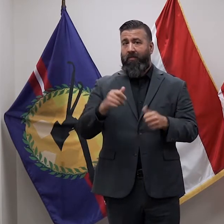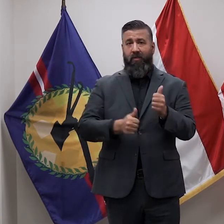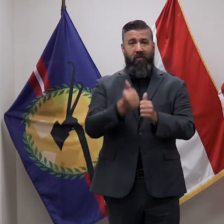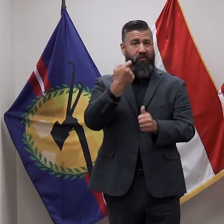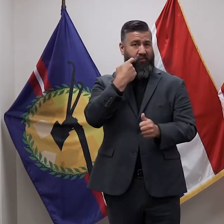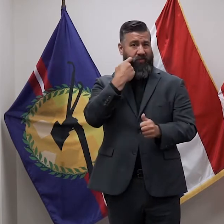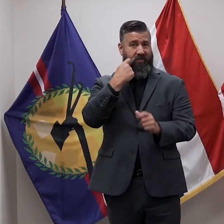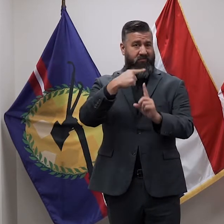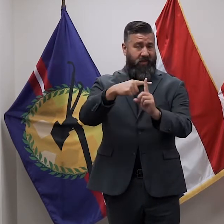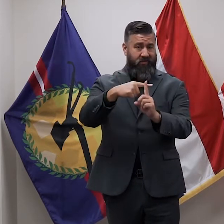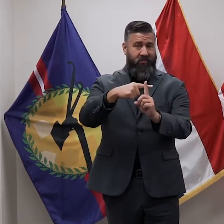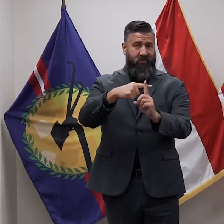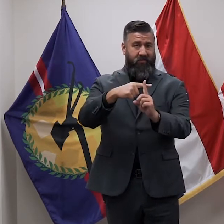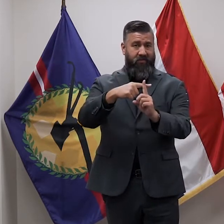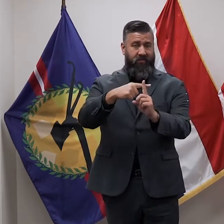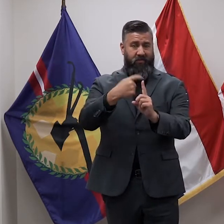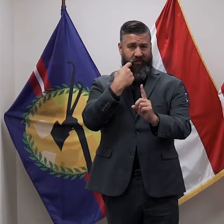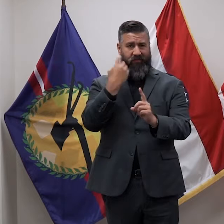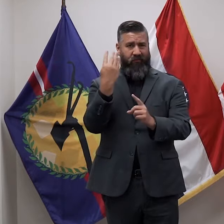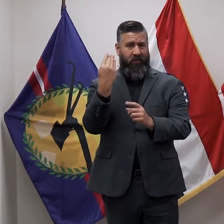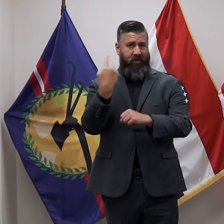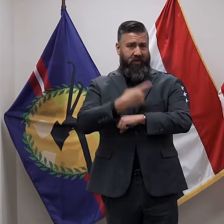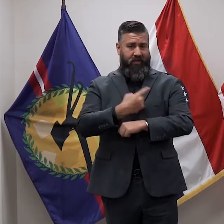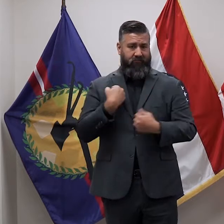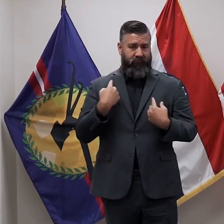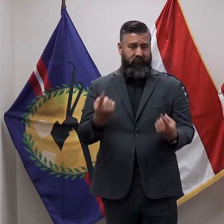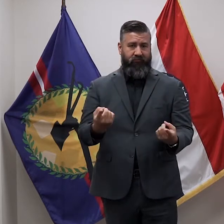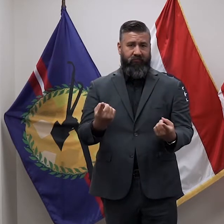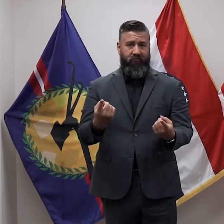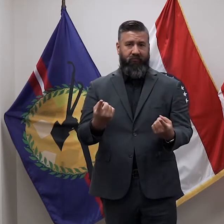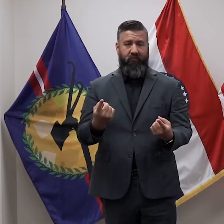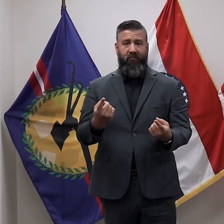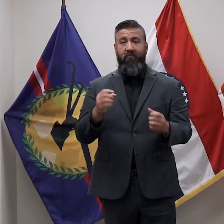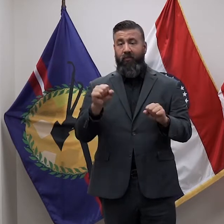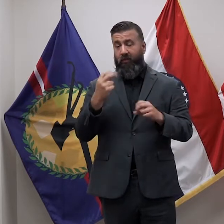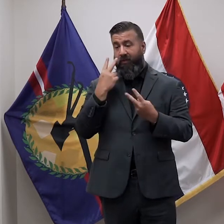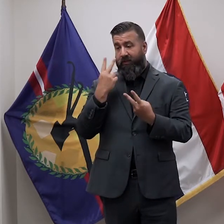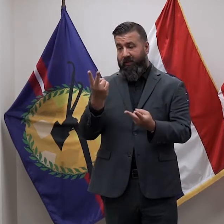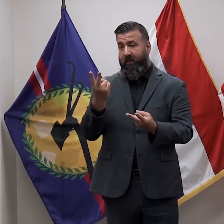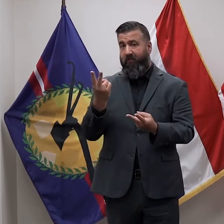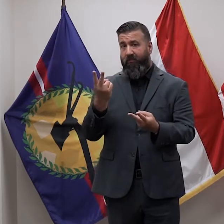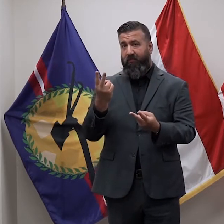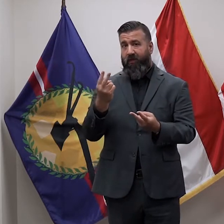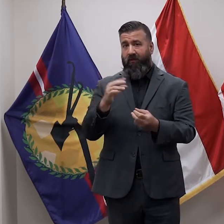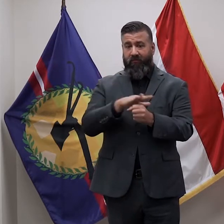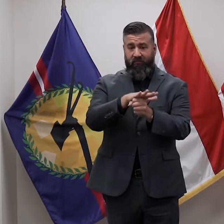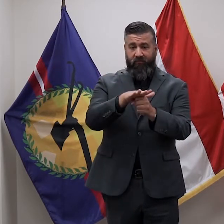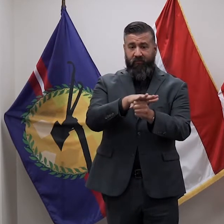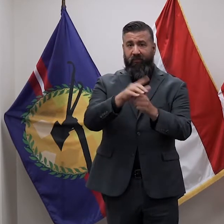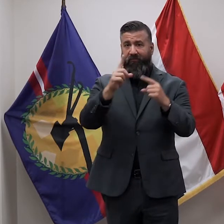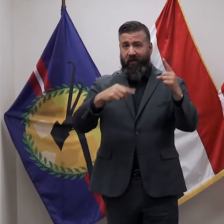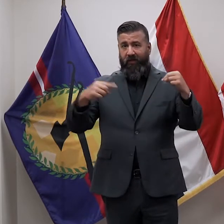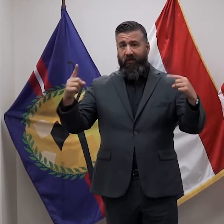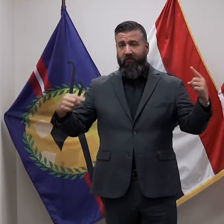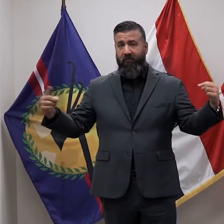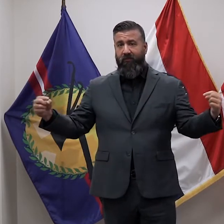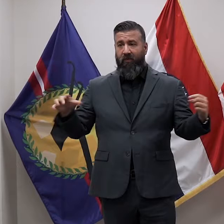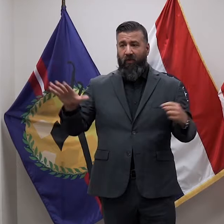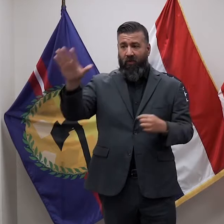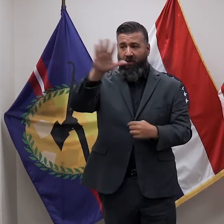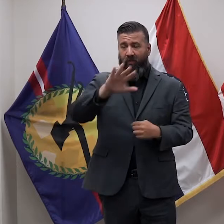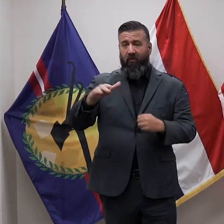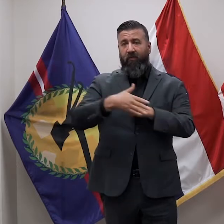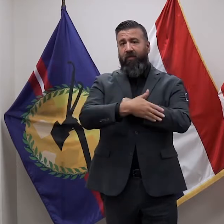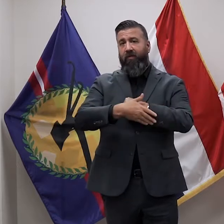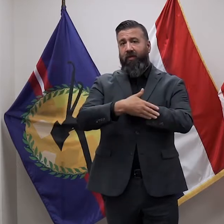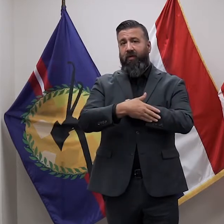recent cases of the last 14 days in St. Louis County. And so you can see there's geographic variability across the